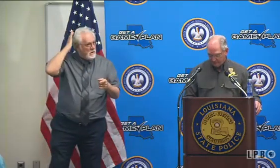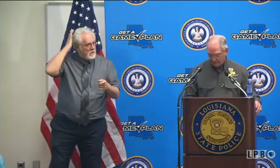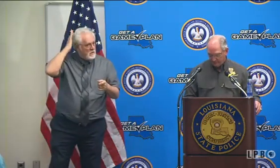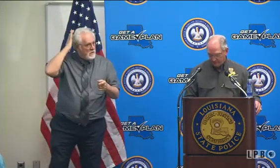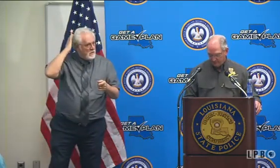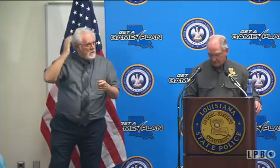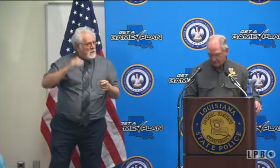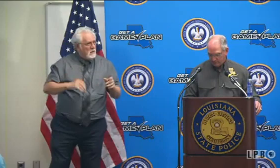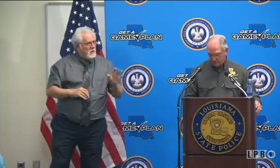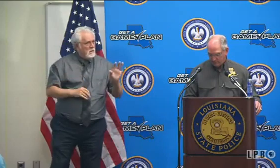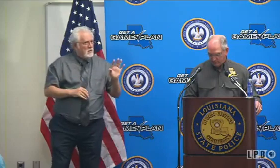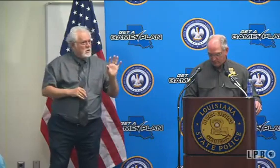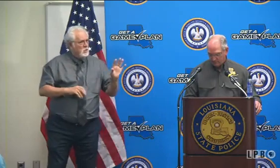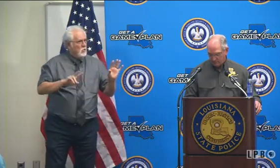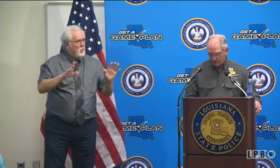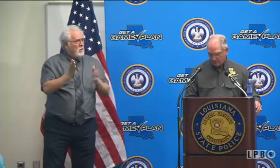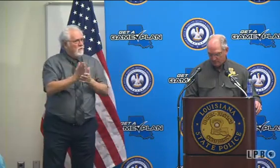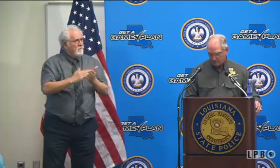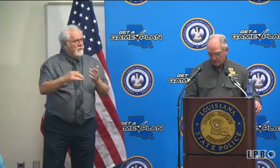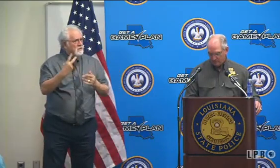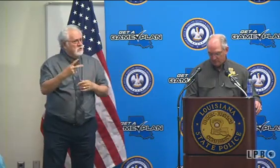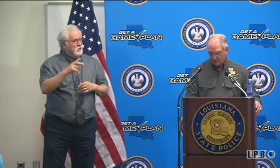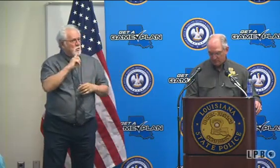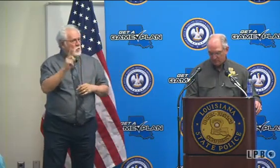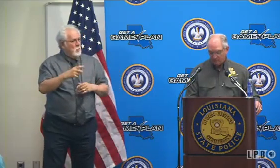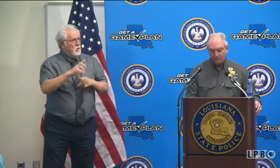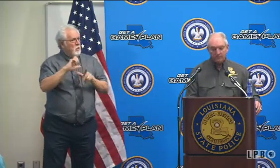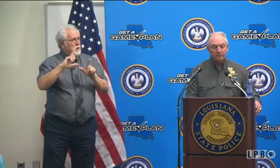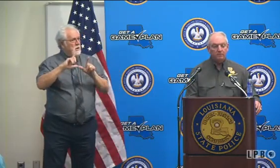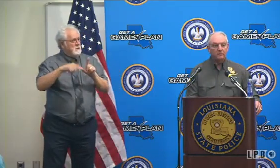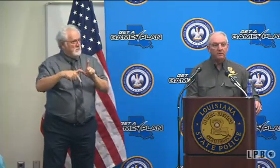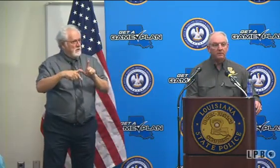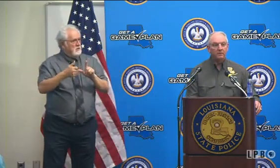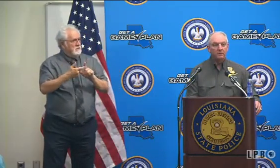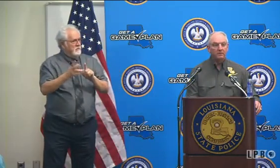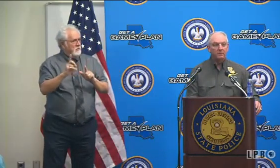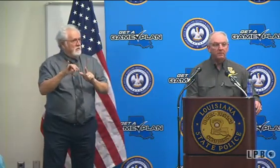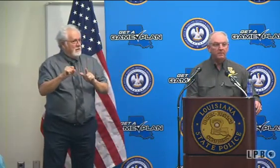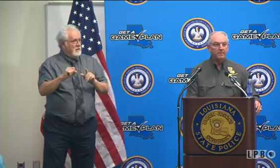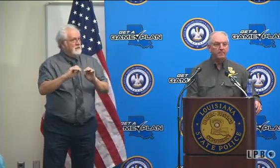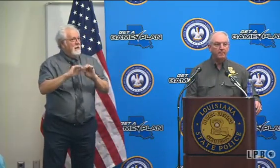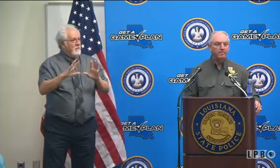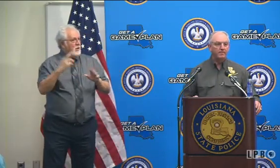So your phase 2 order is expiring in a few days, and I